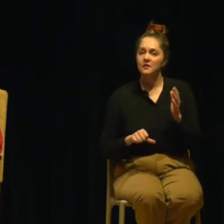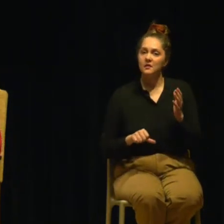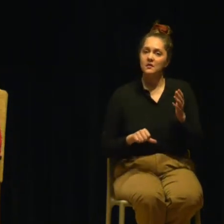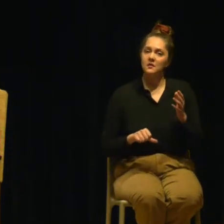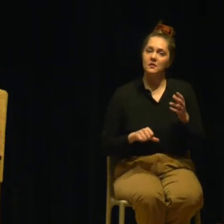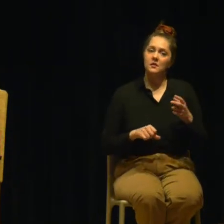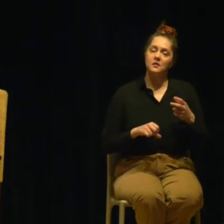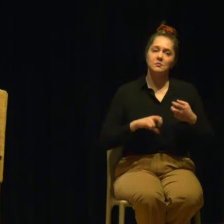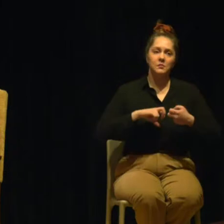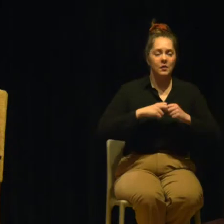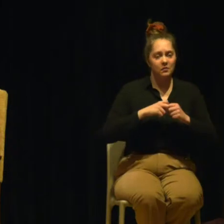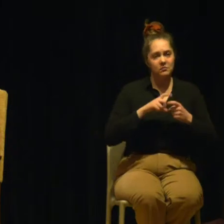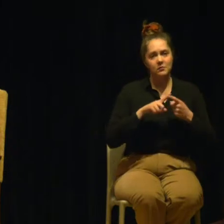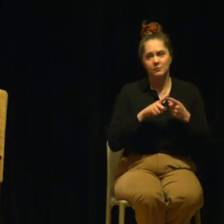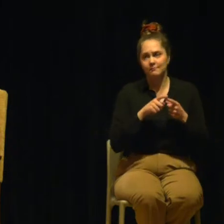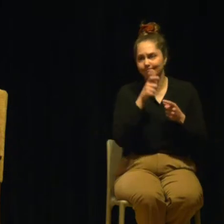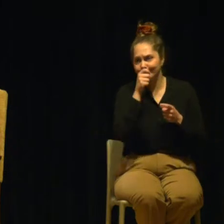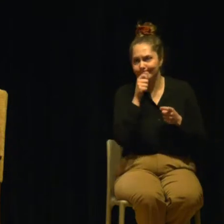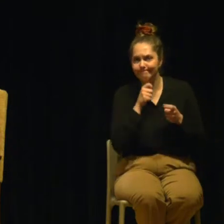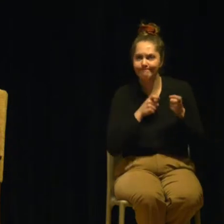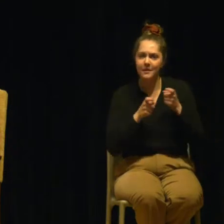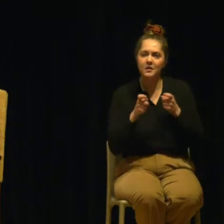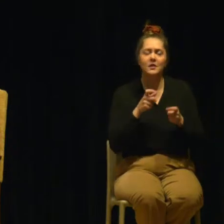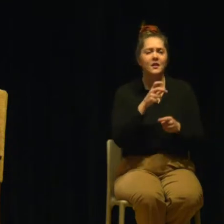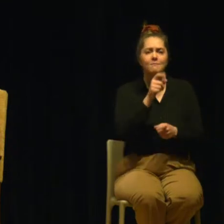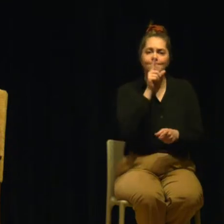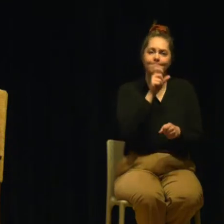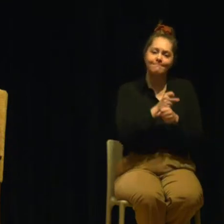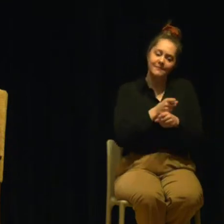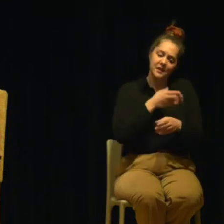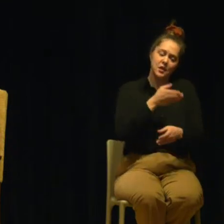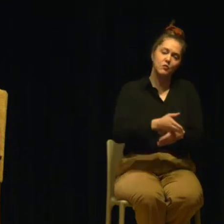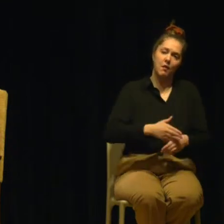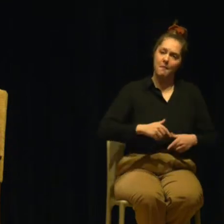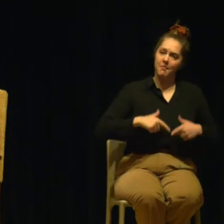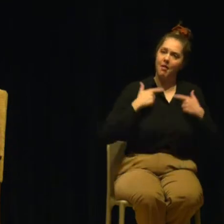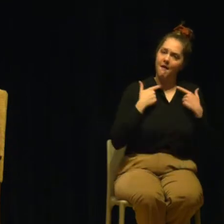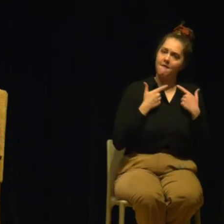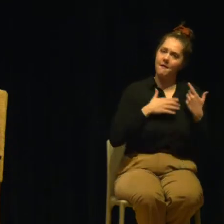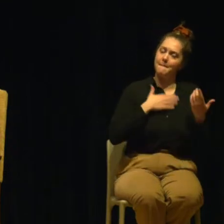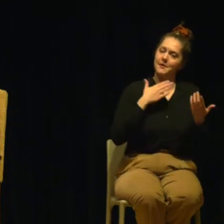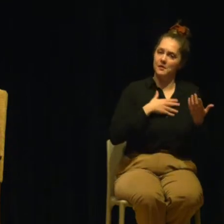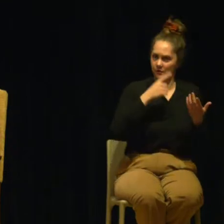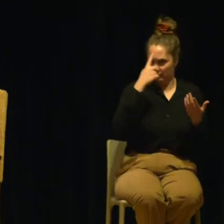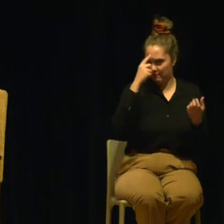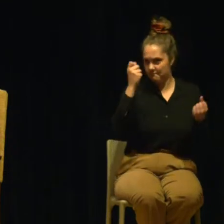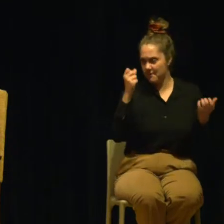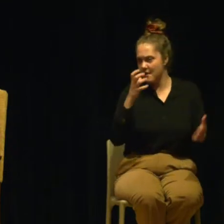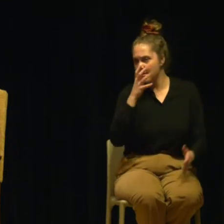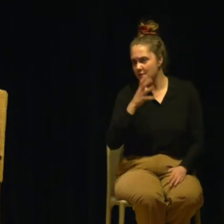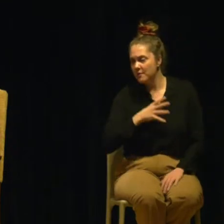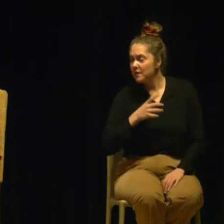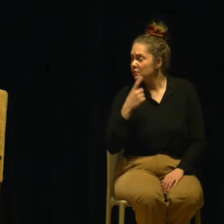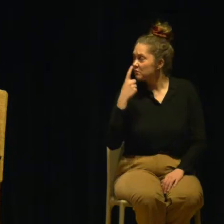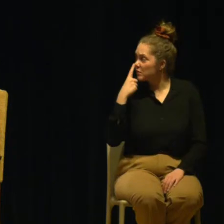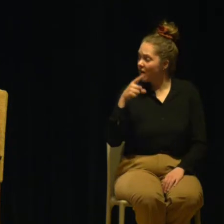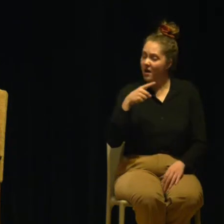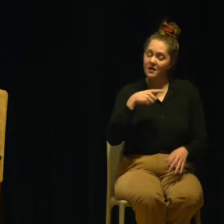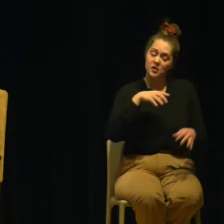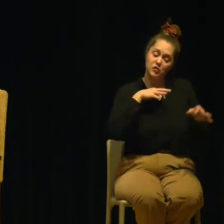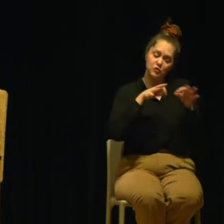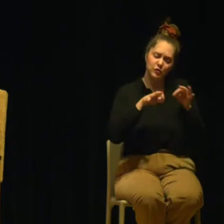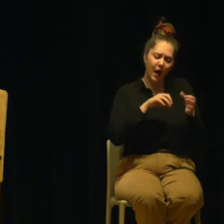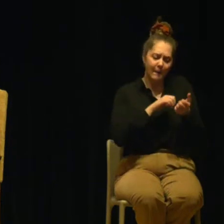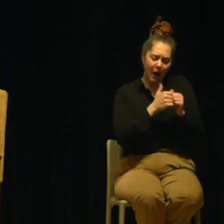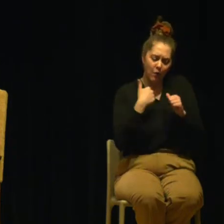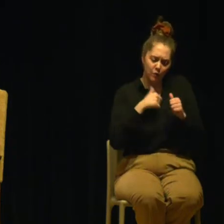difficulty managing, and really interrupt the joy of life for many, many women. Can you talk a little bit about how we should